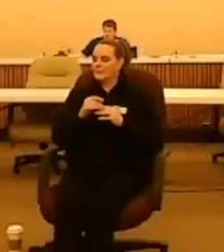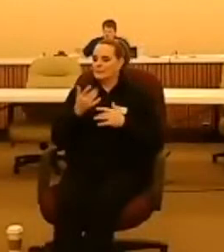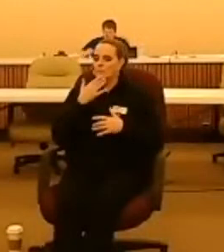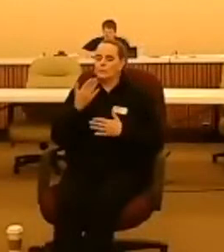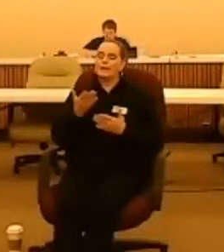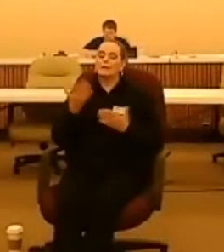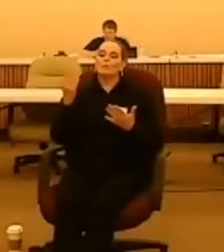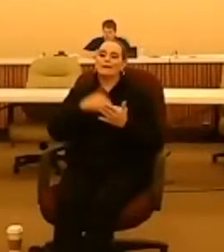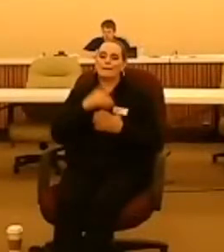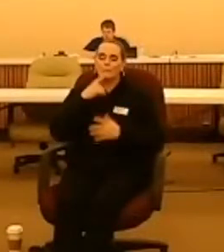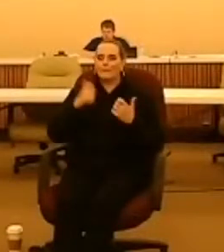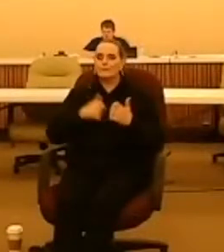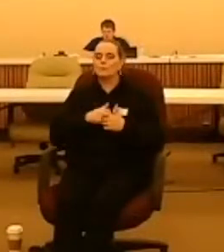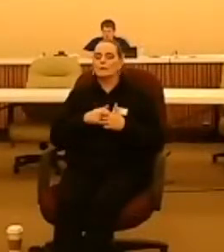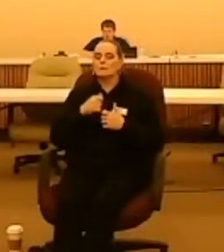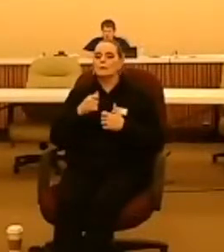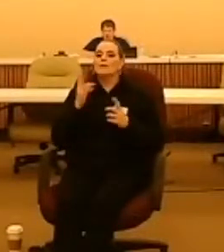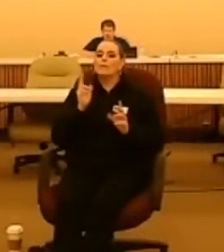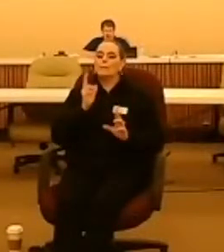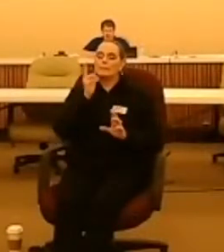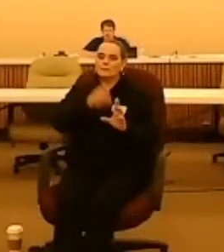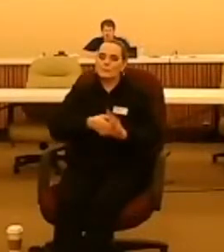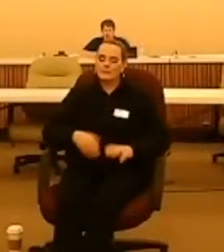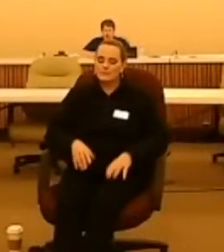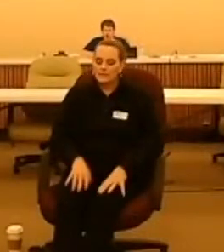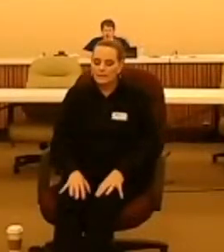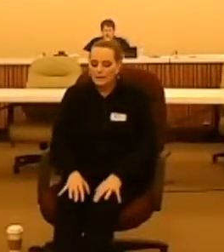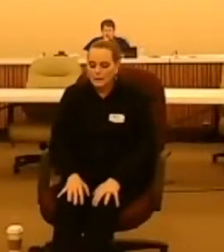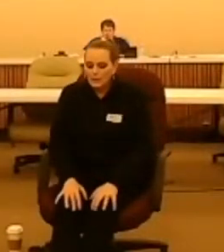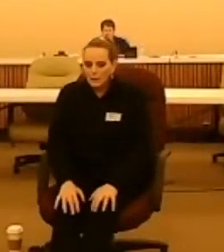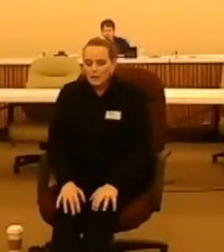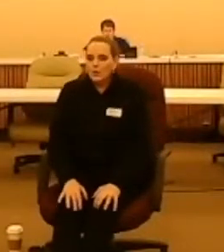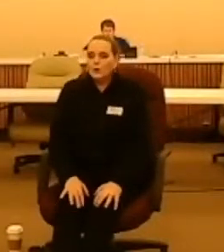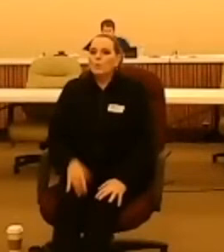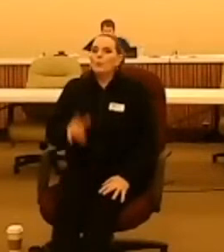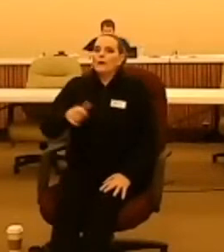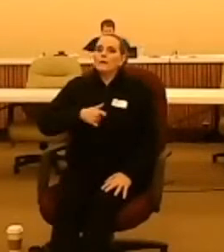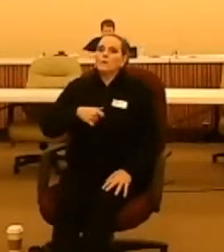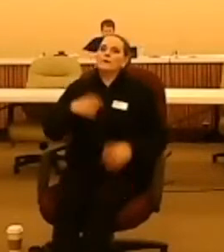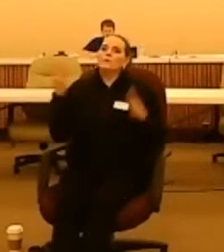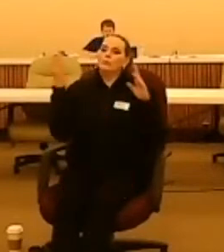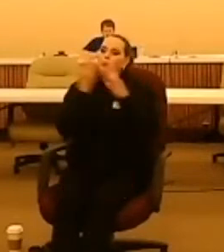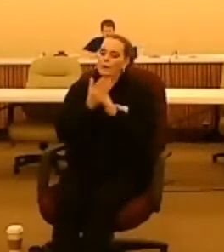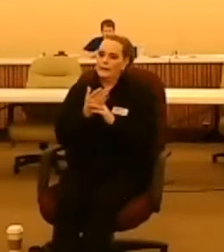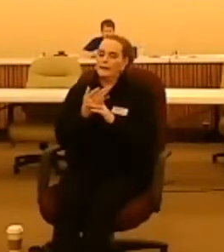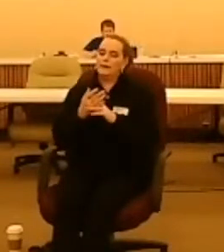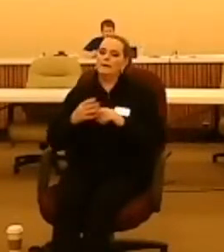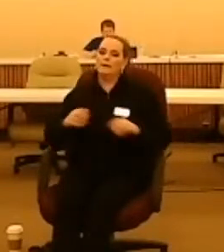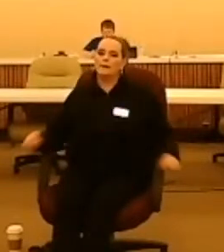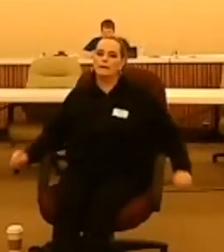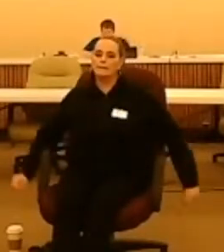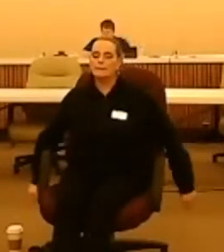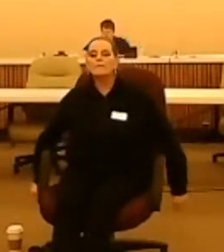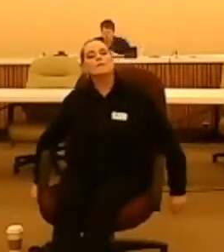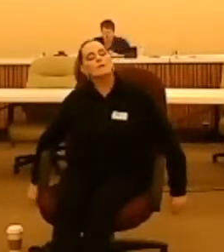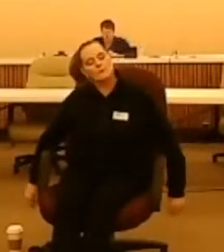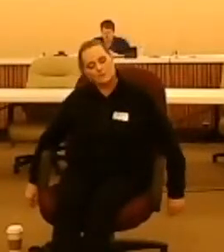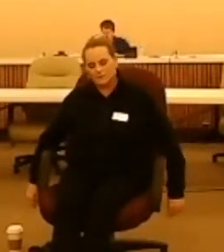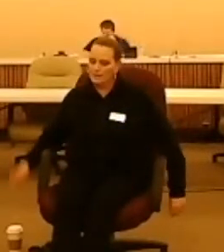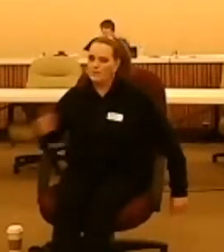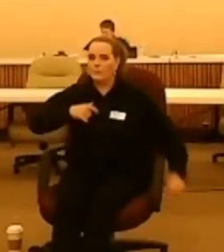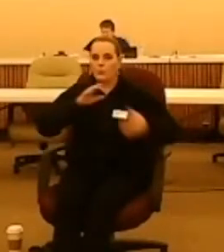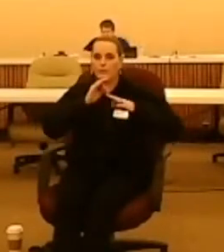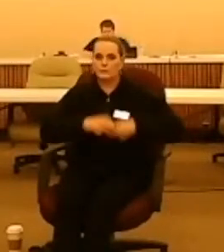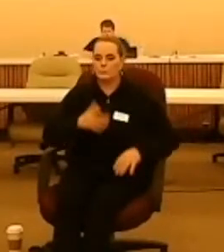again for everybody who participated. We are going to take another break for our interpreter